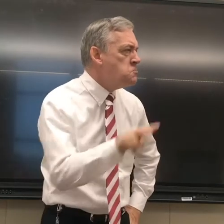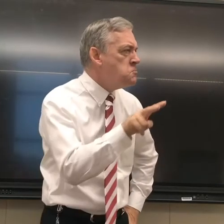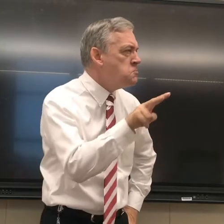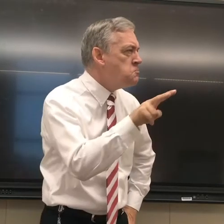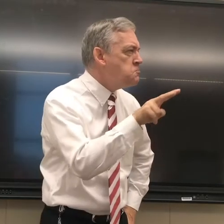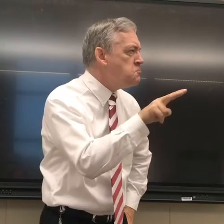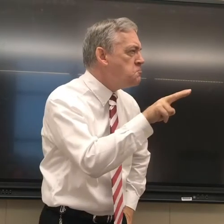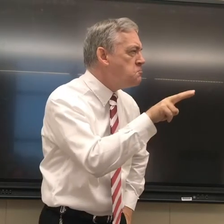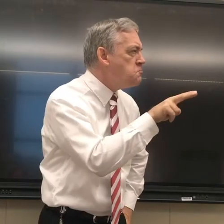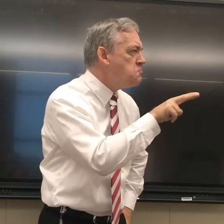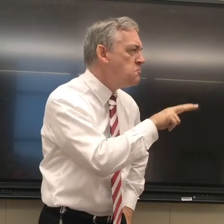You better get.